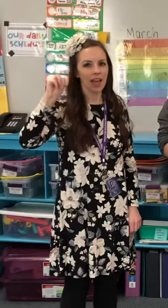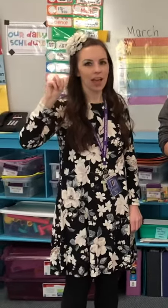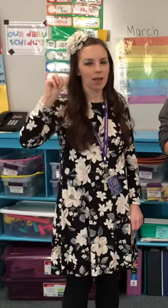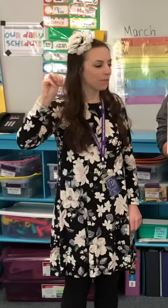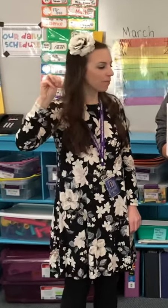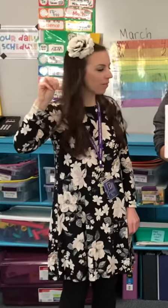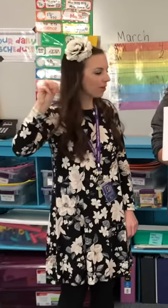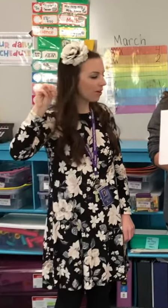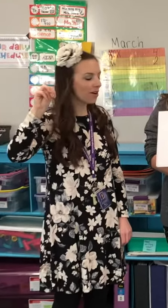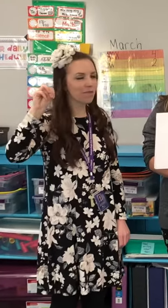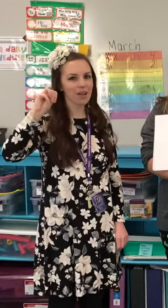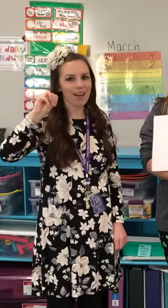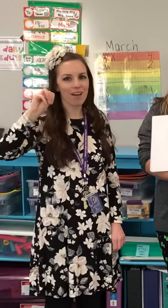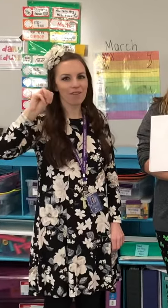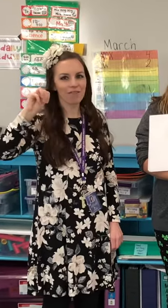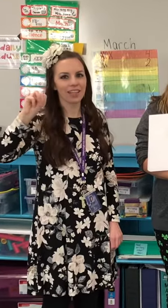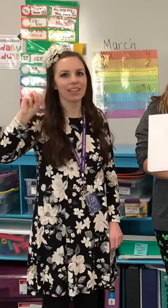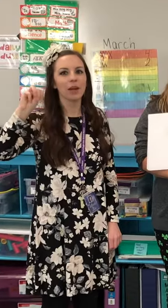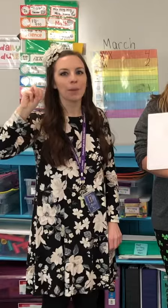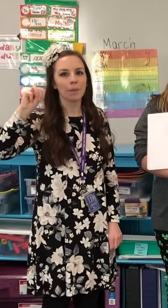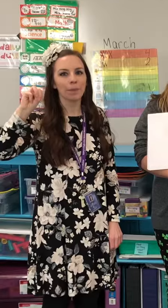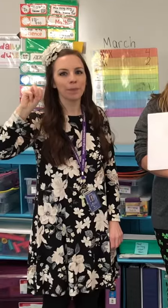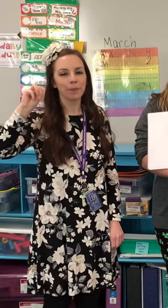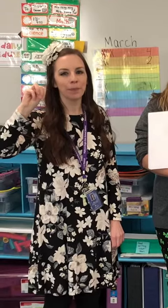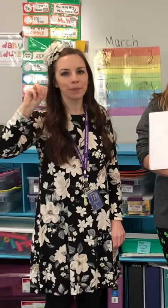M for muffin.